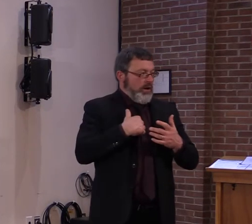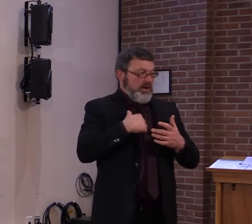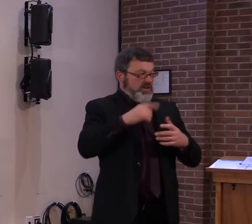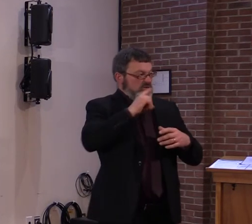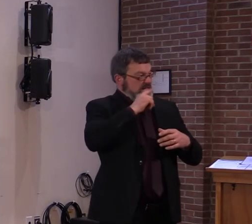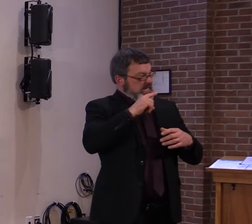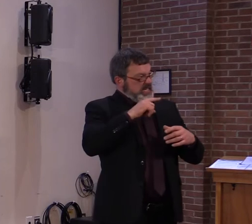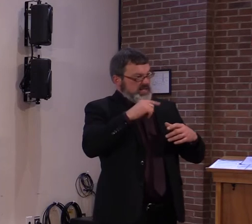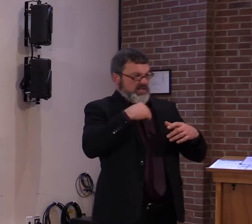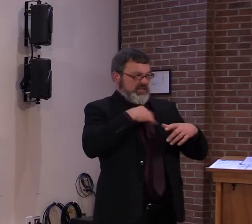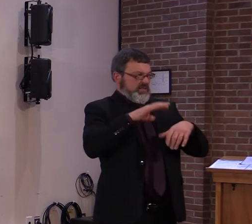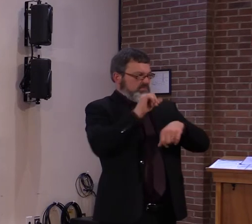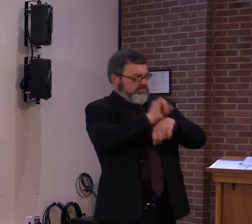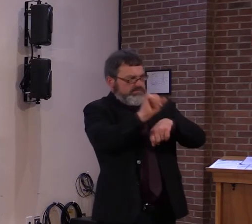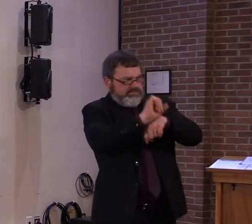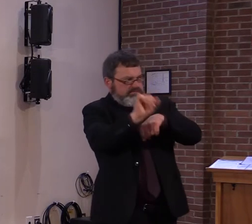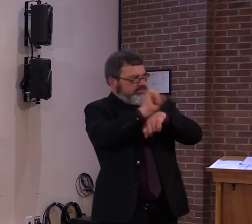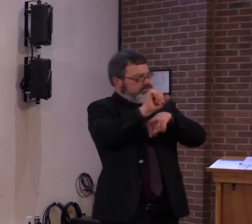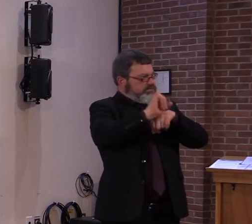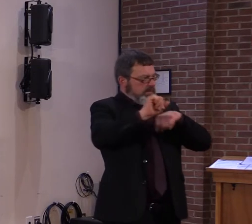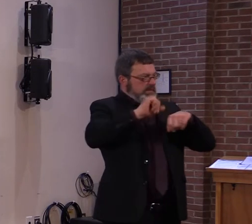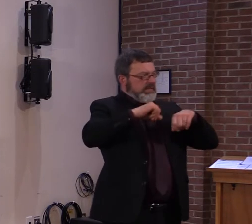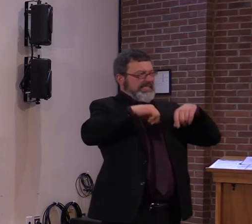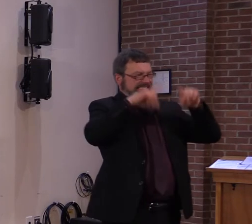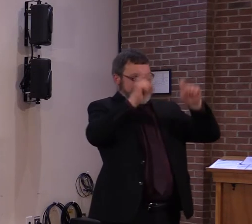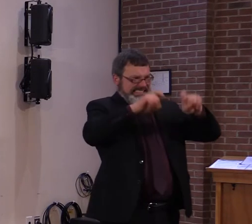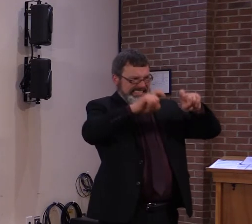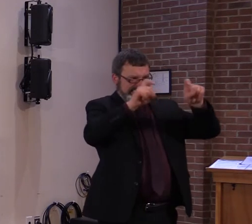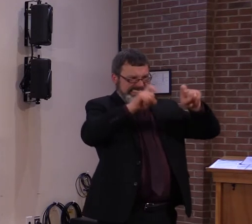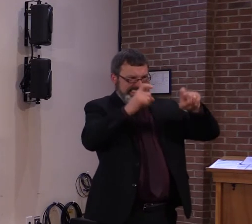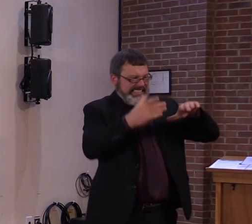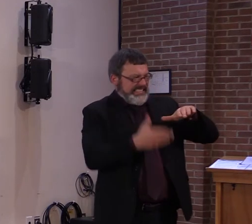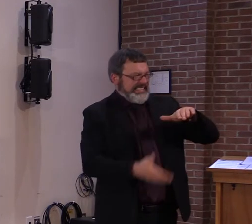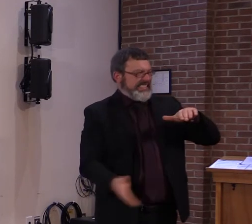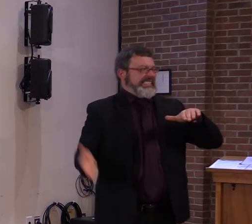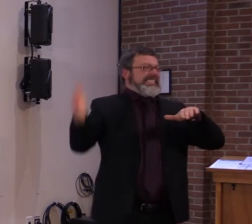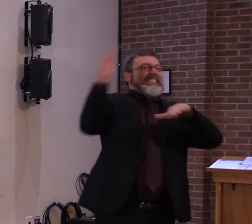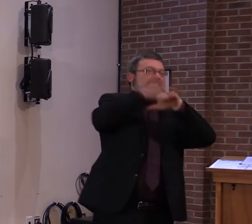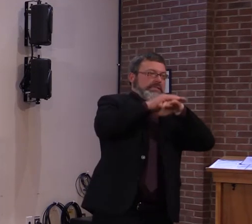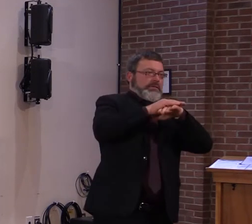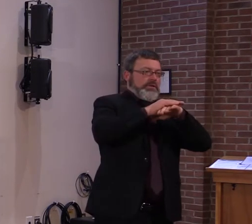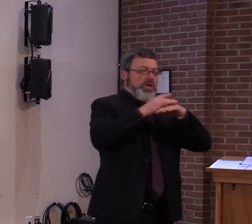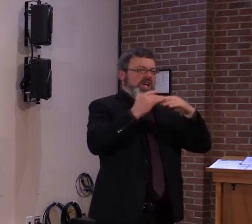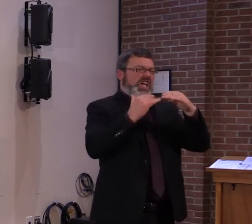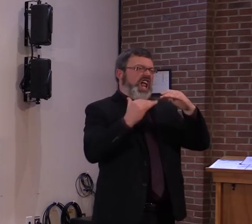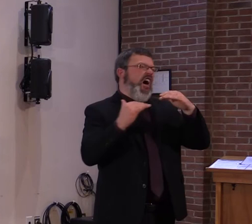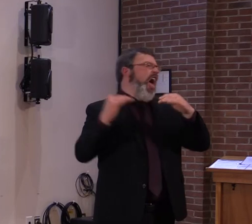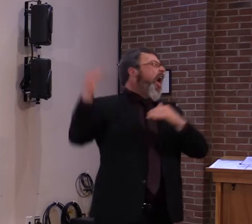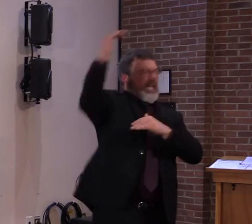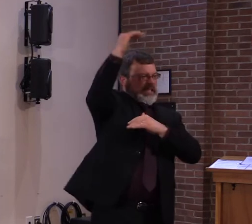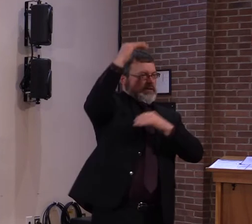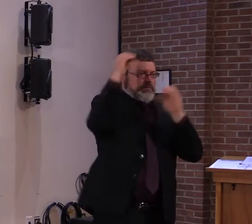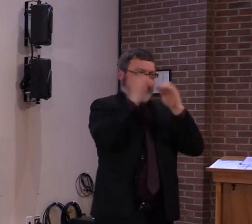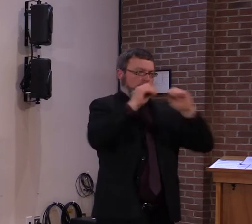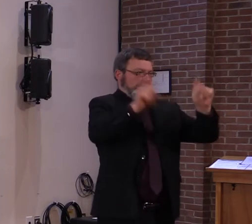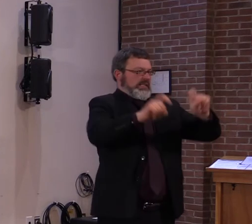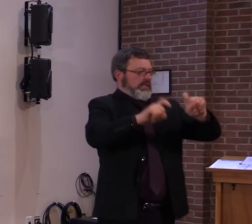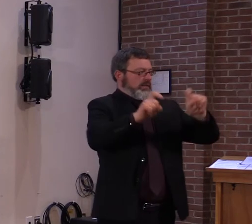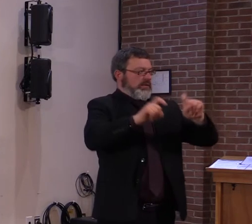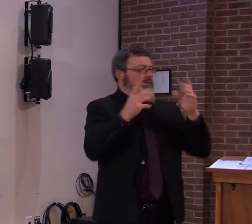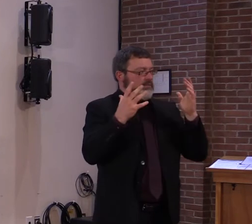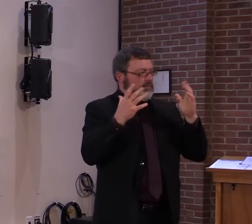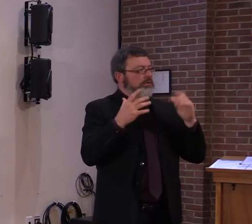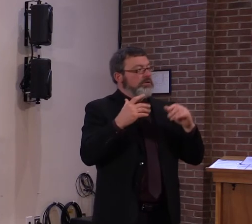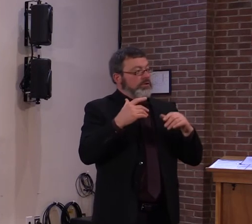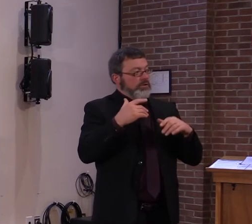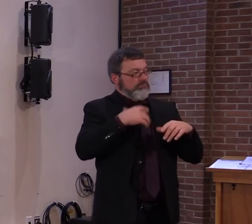fundamental issues: testing capacity, which we've ramped up significantly in this state, where we hope to have the capacity to